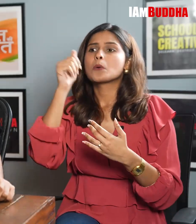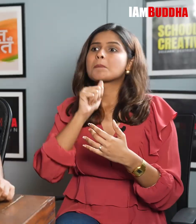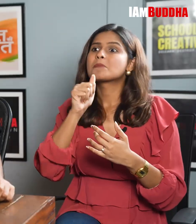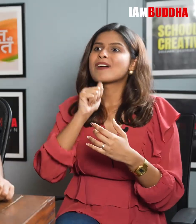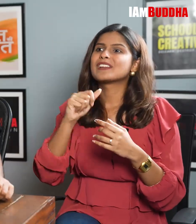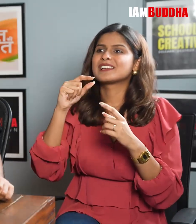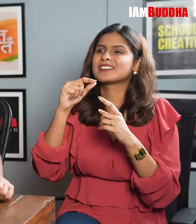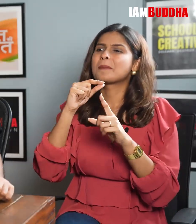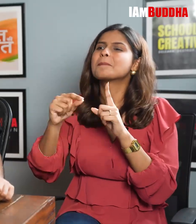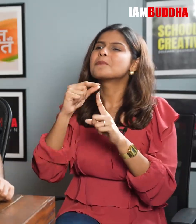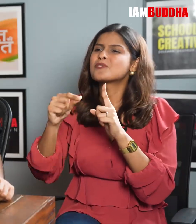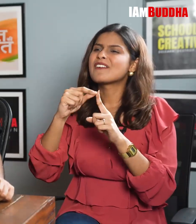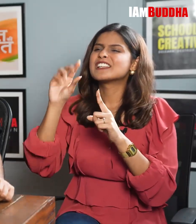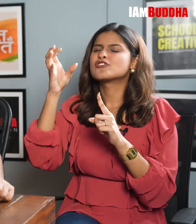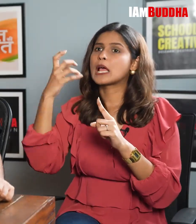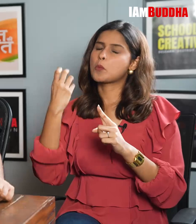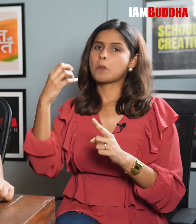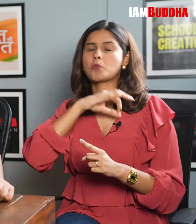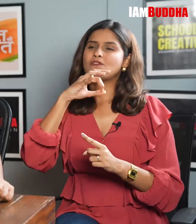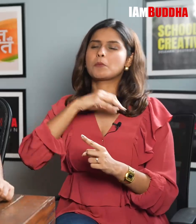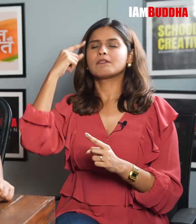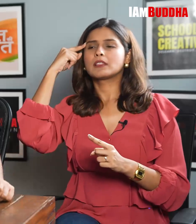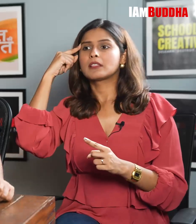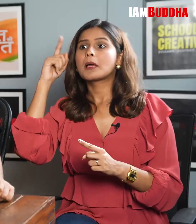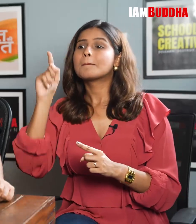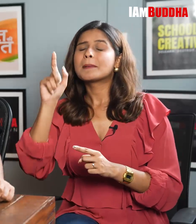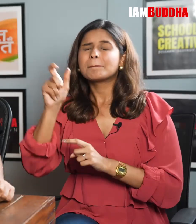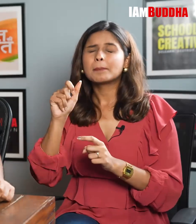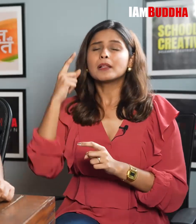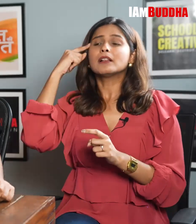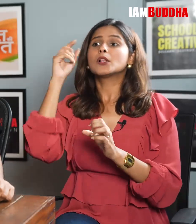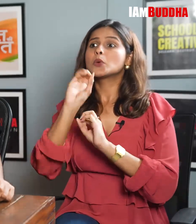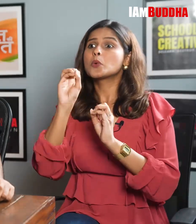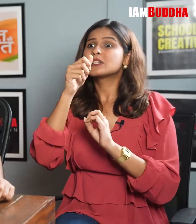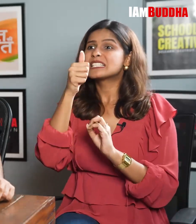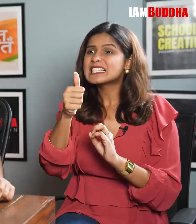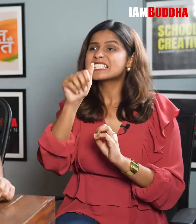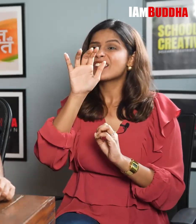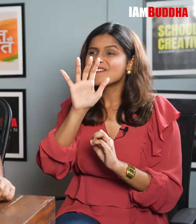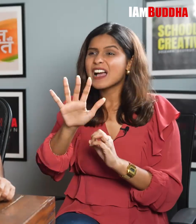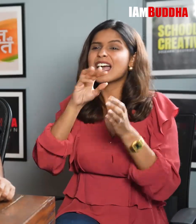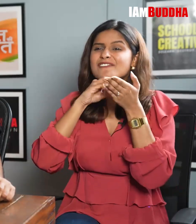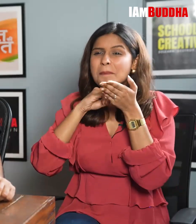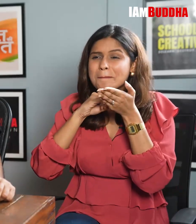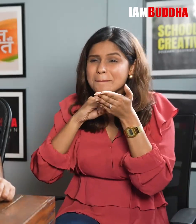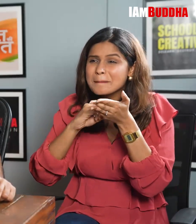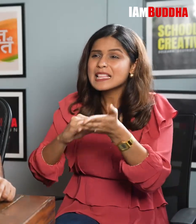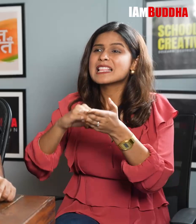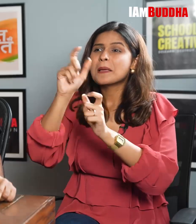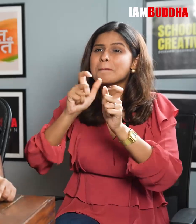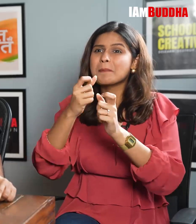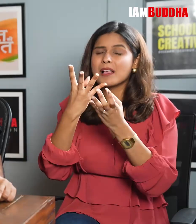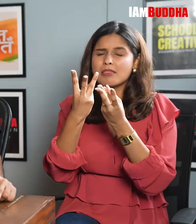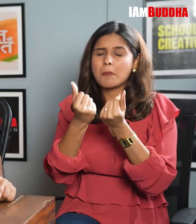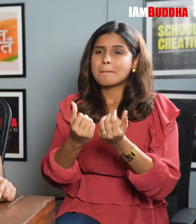channels, they will look for profits, but what people are not realizing that 65 million people is a